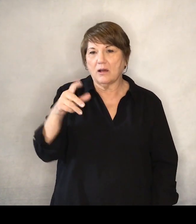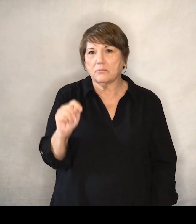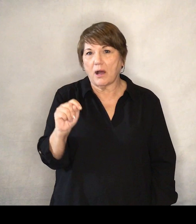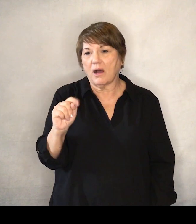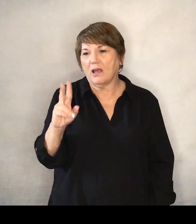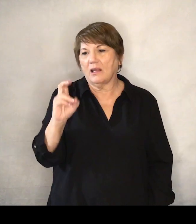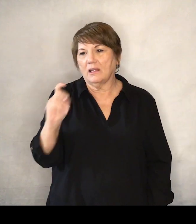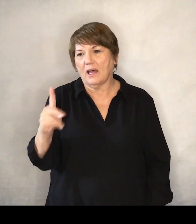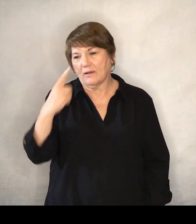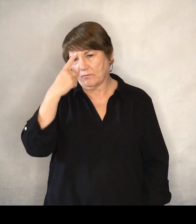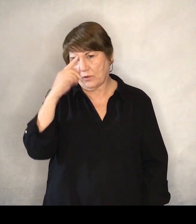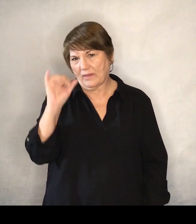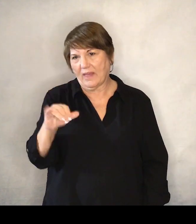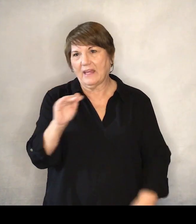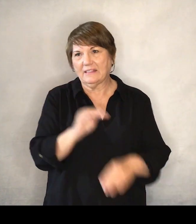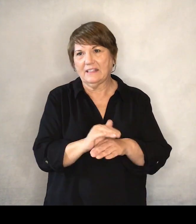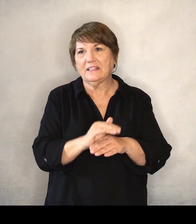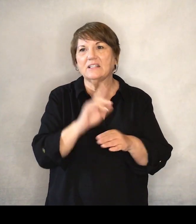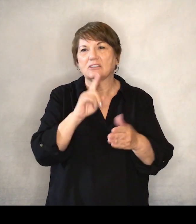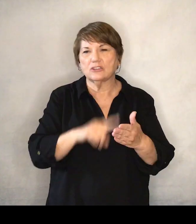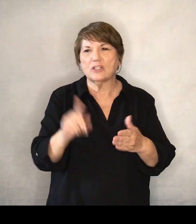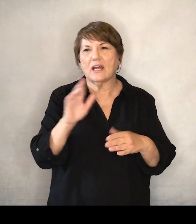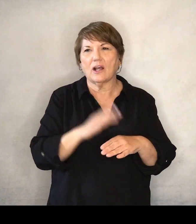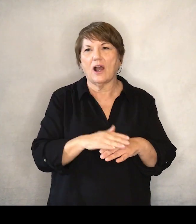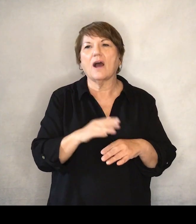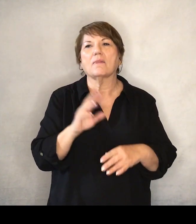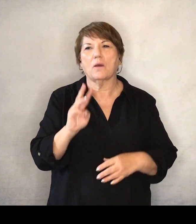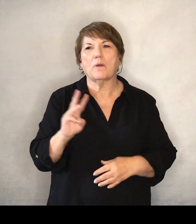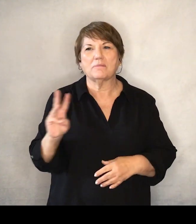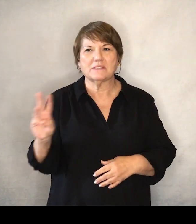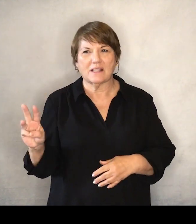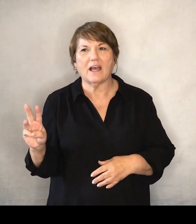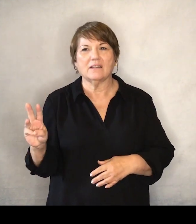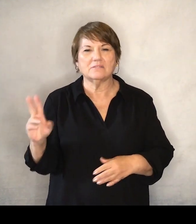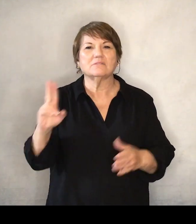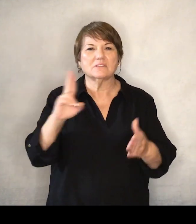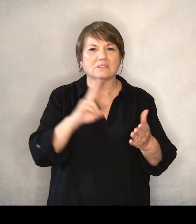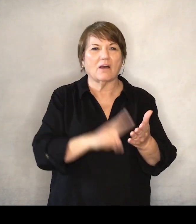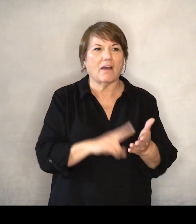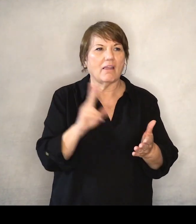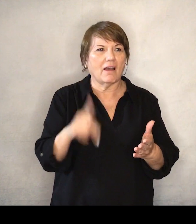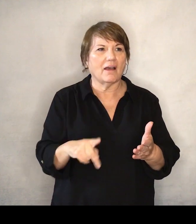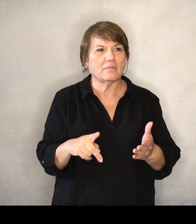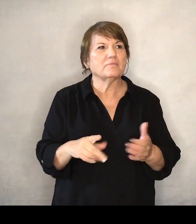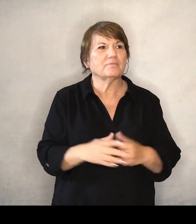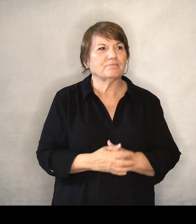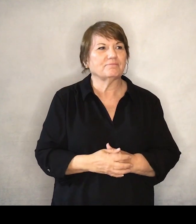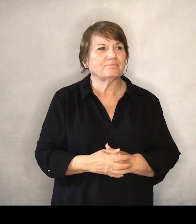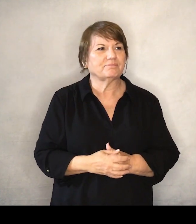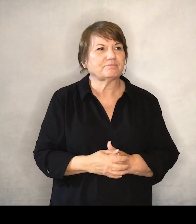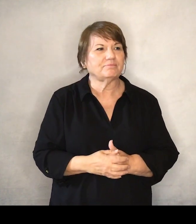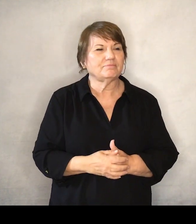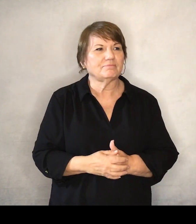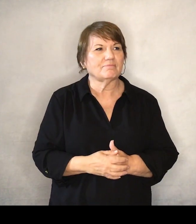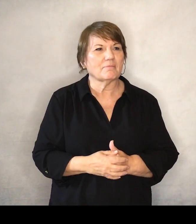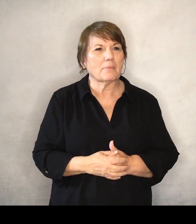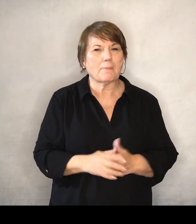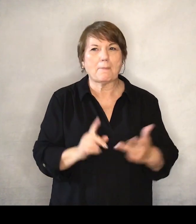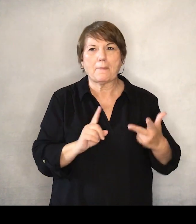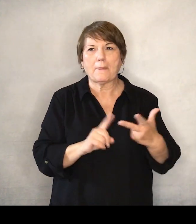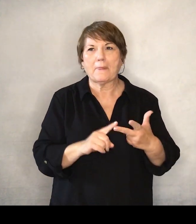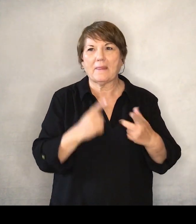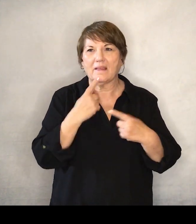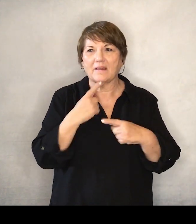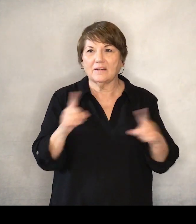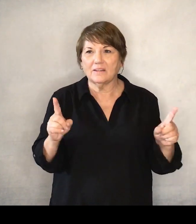of that evening. So check that out on the website and you can sign up. And we'll see you there. The third